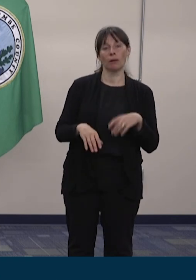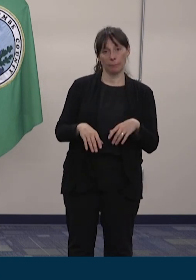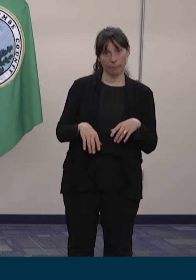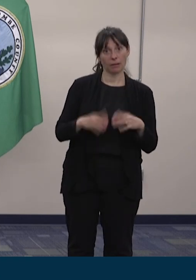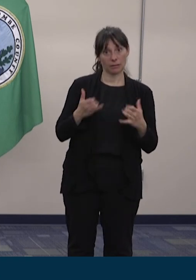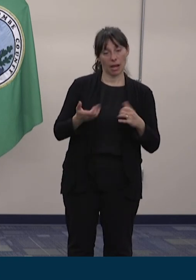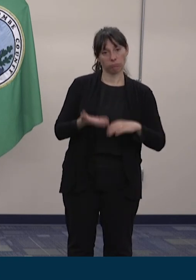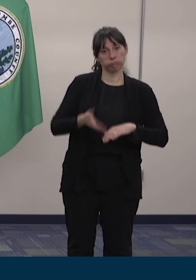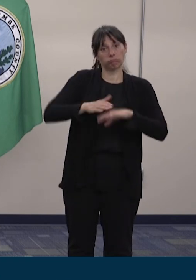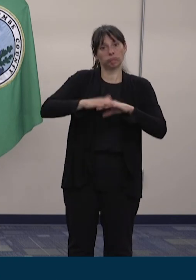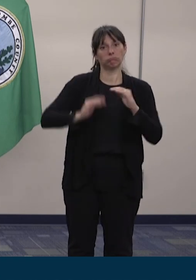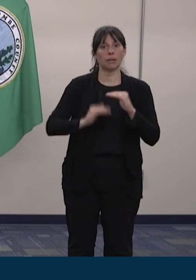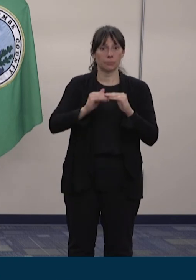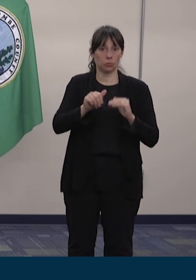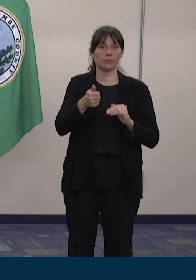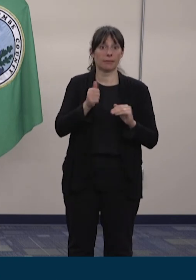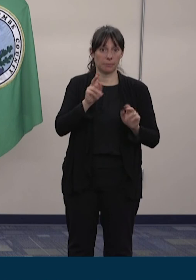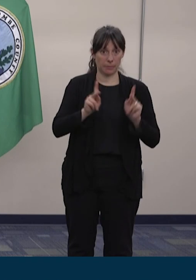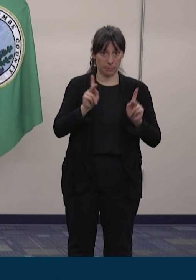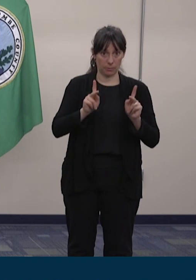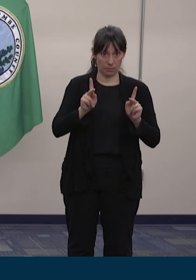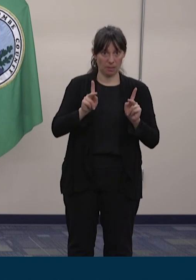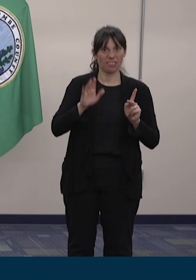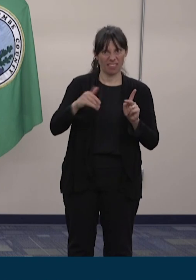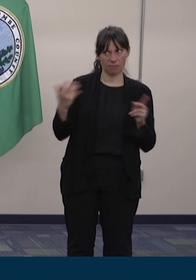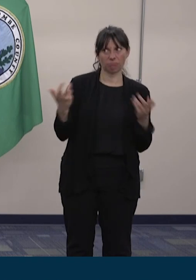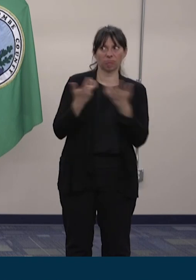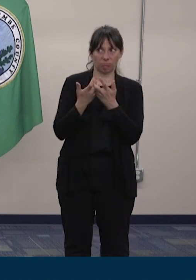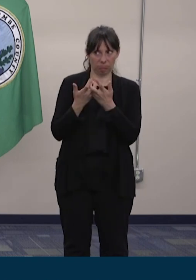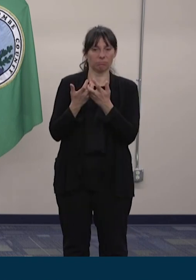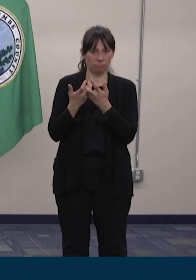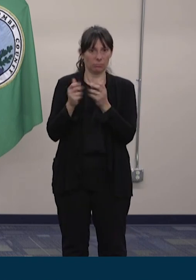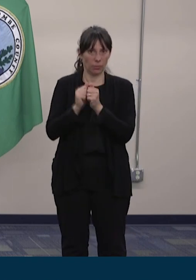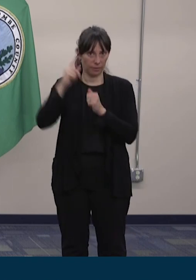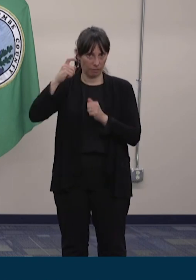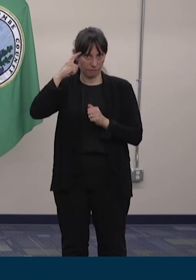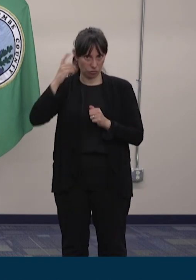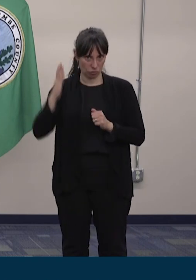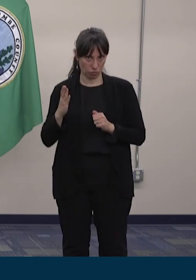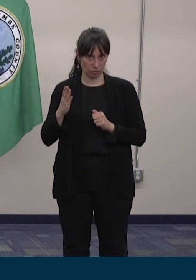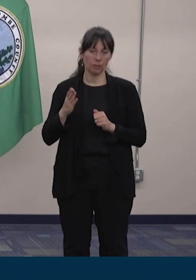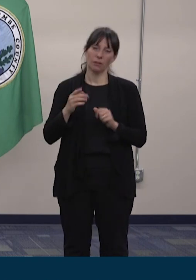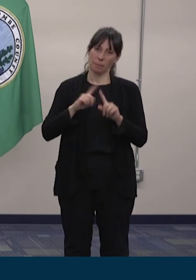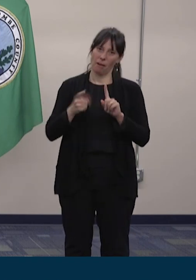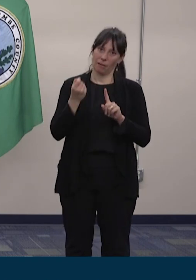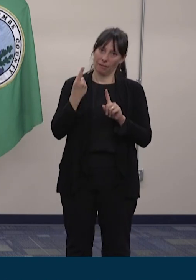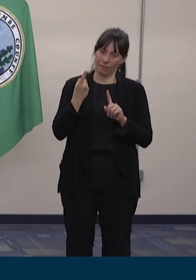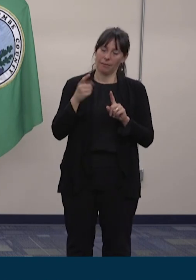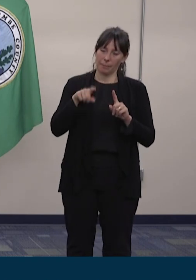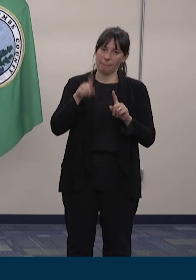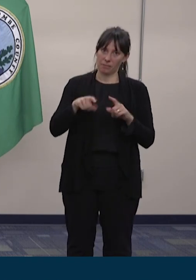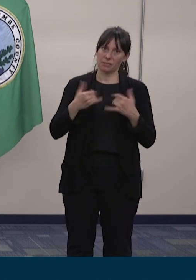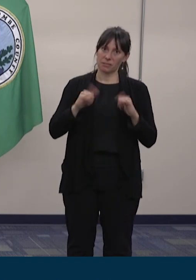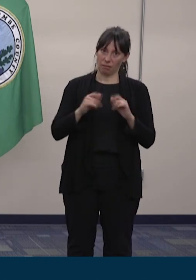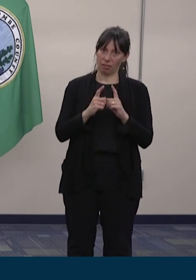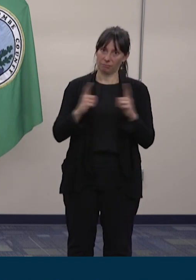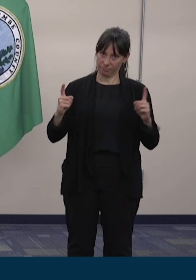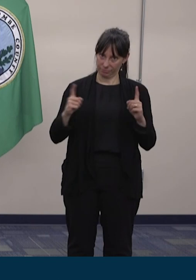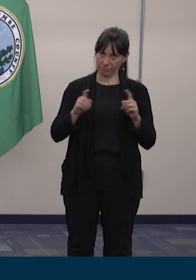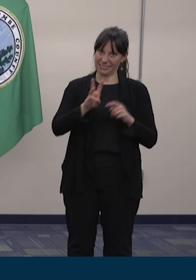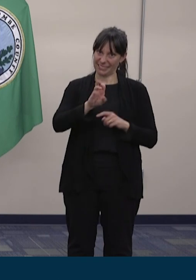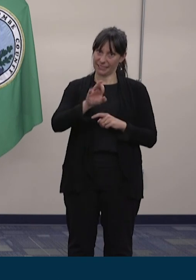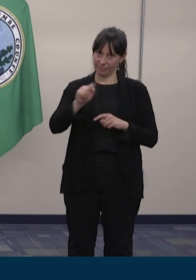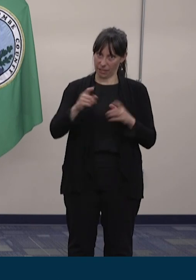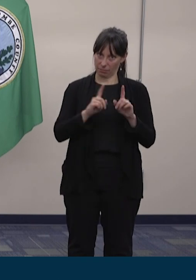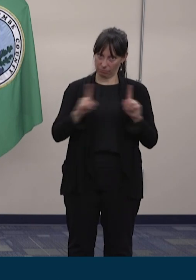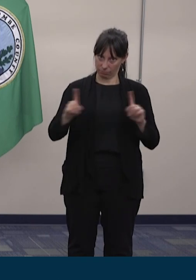masiva, Carolina que sería policy de and with 0 a requirements for 10 social personas que distancing. se puedan reunir ahora. Governor Cooper has El announced gobernador that Cooper phase 1 ha of anunciado reopening que could